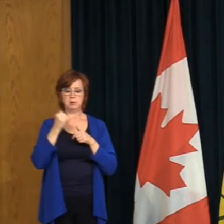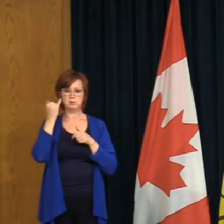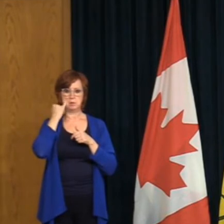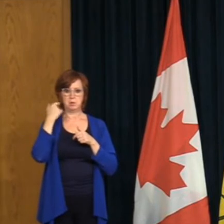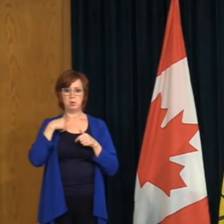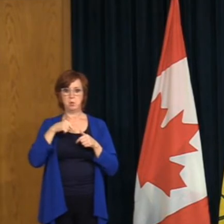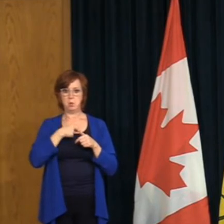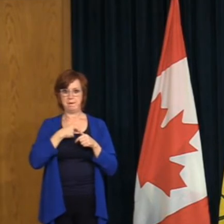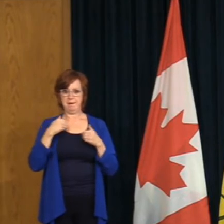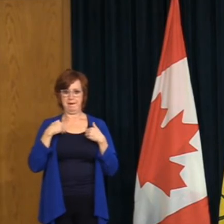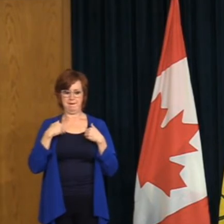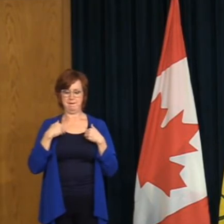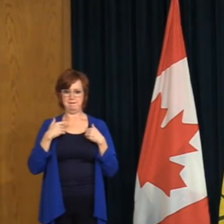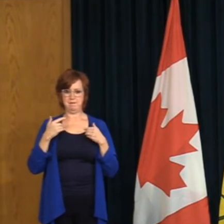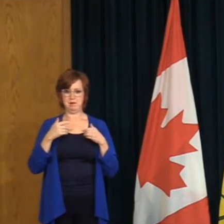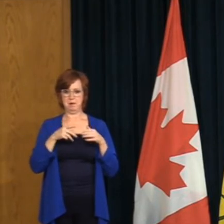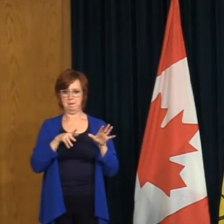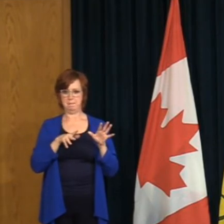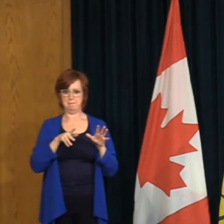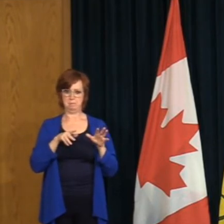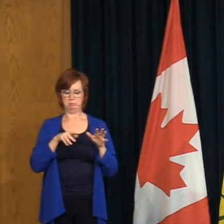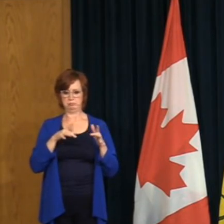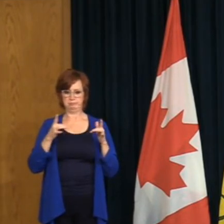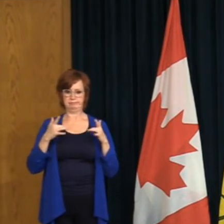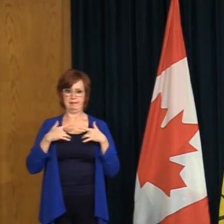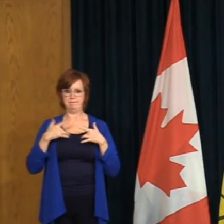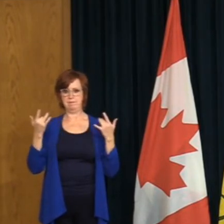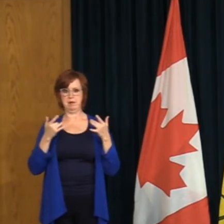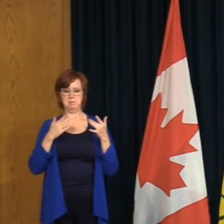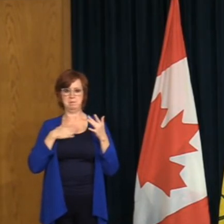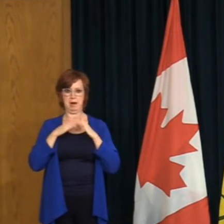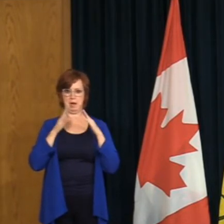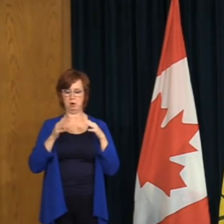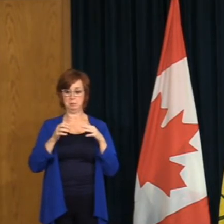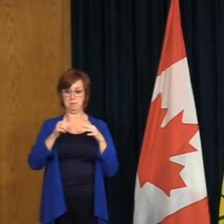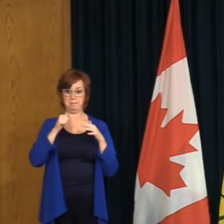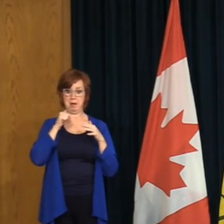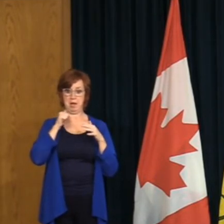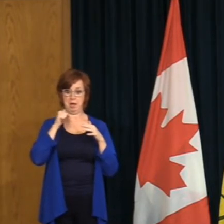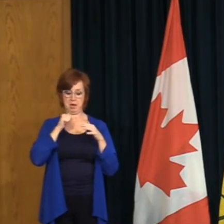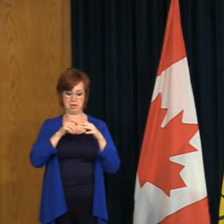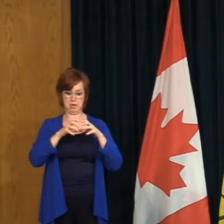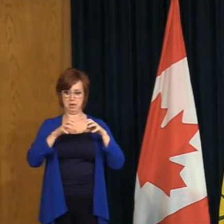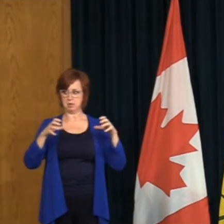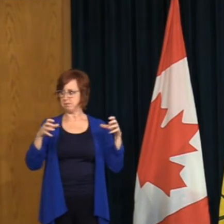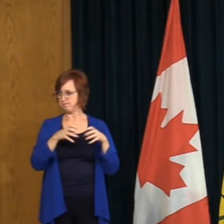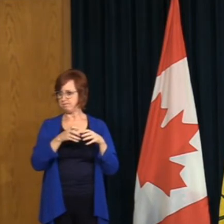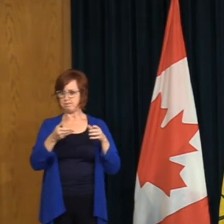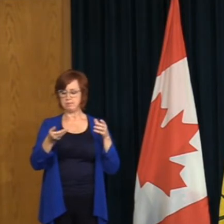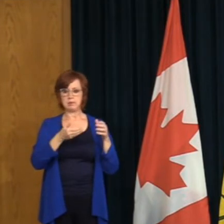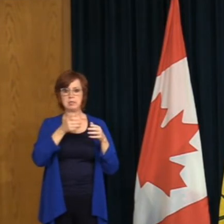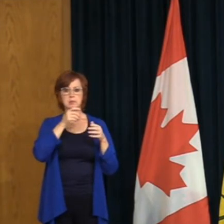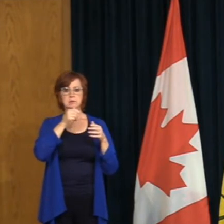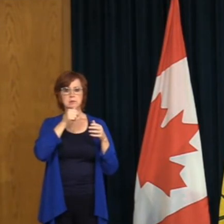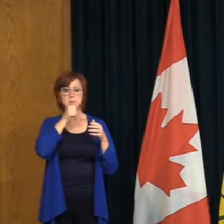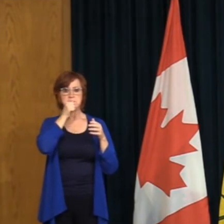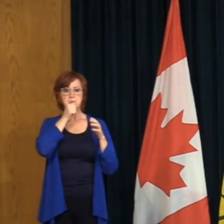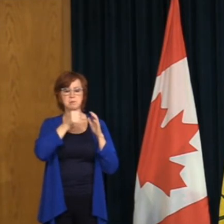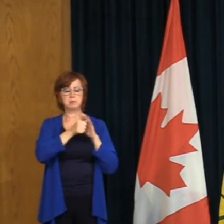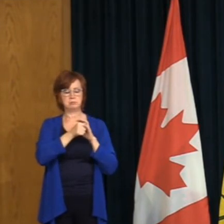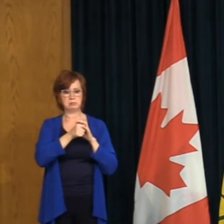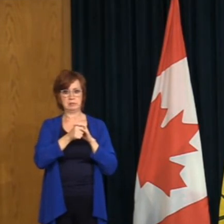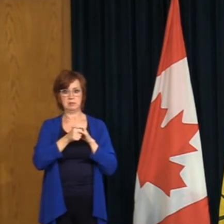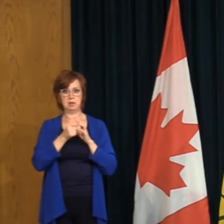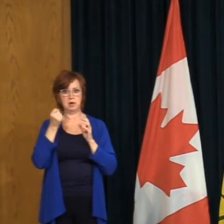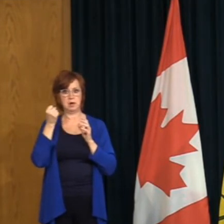can do it even outdoors, and my understanding is that there were, and we'll get further information, but there were outdoor